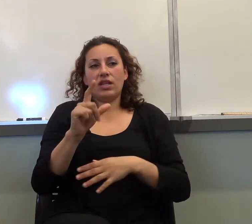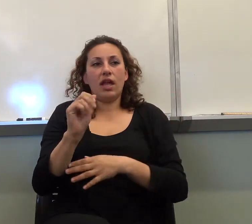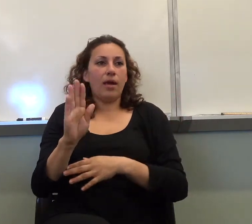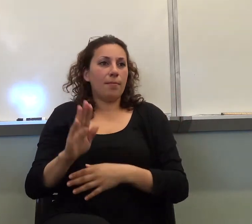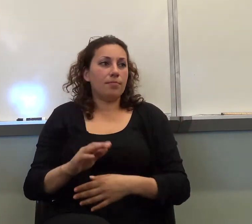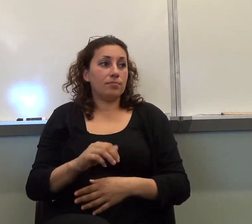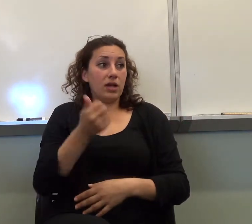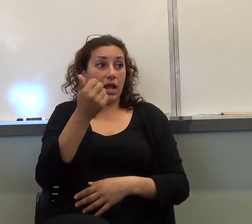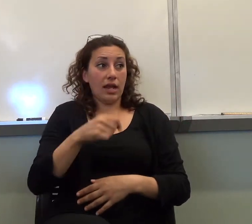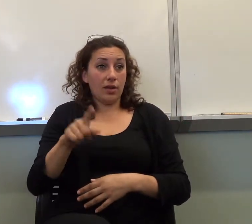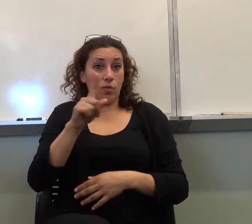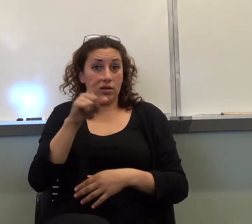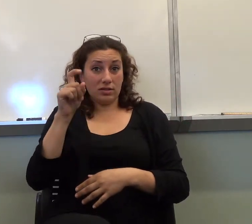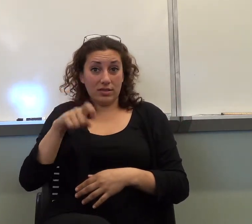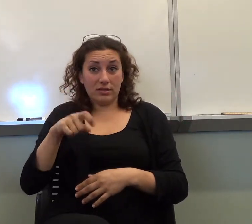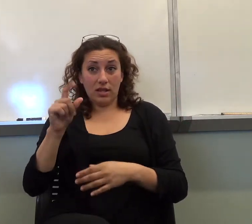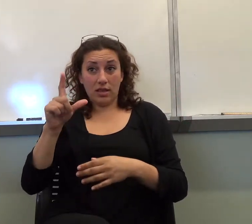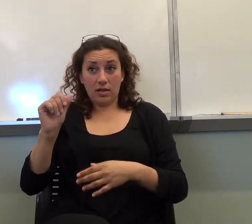Anyone I owe a lab to? That's the one.